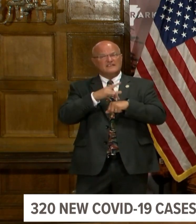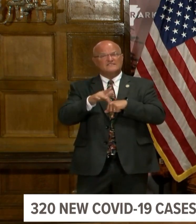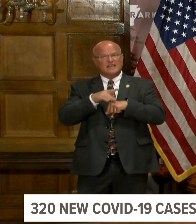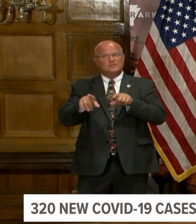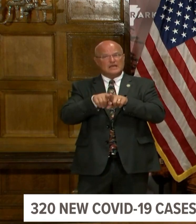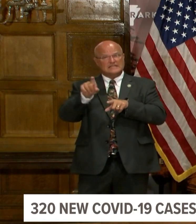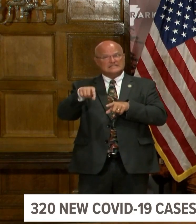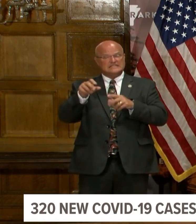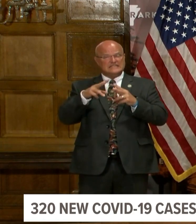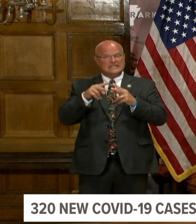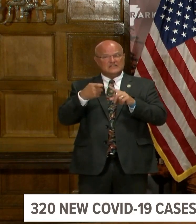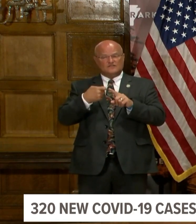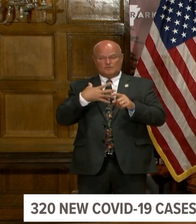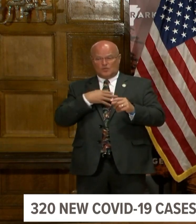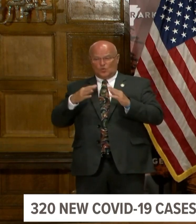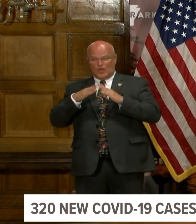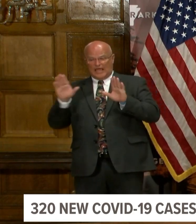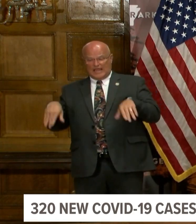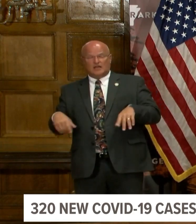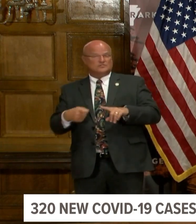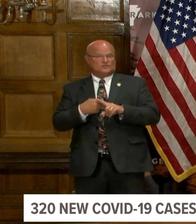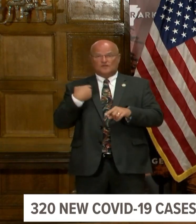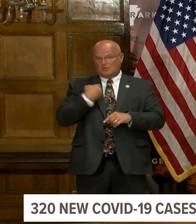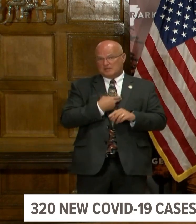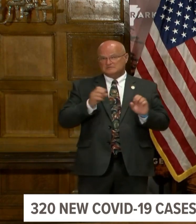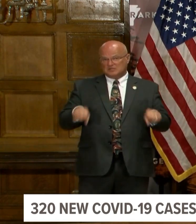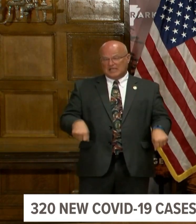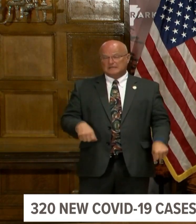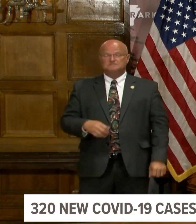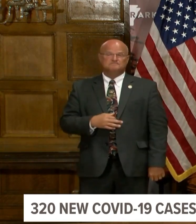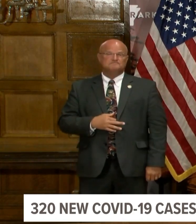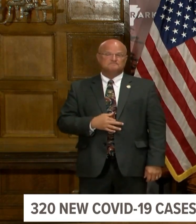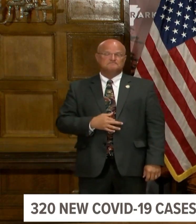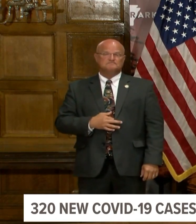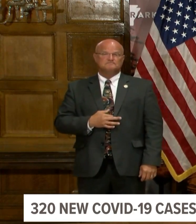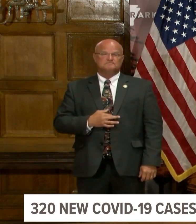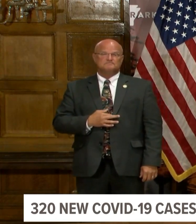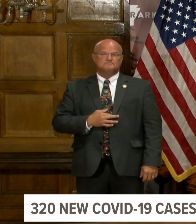available as needed either from the White House or from us.